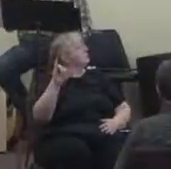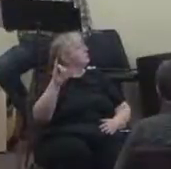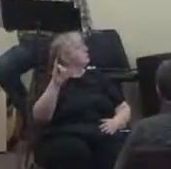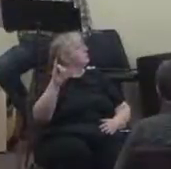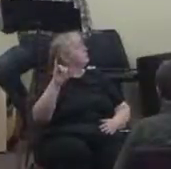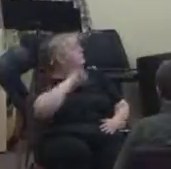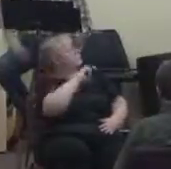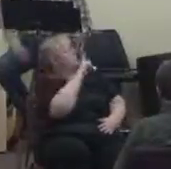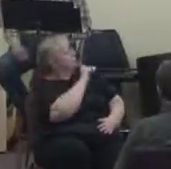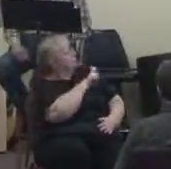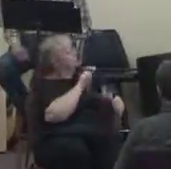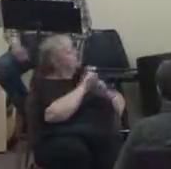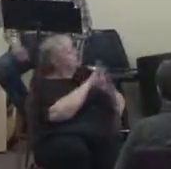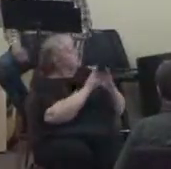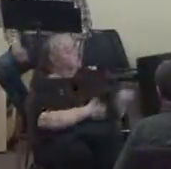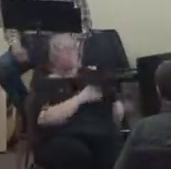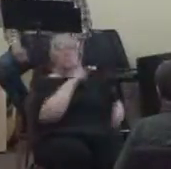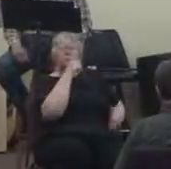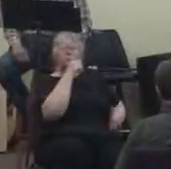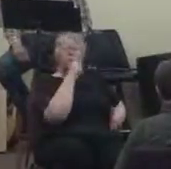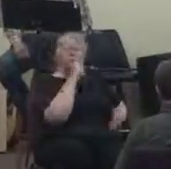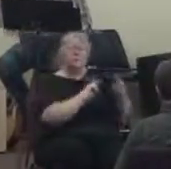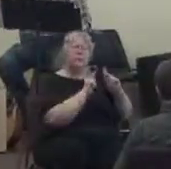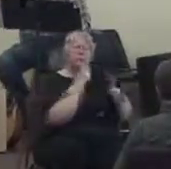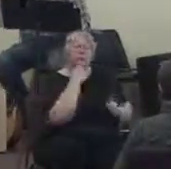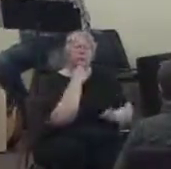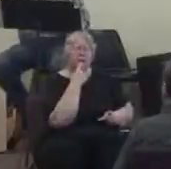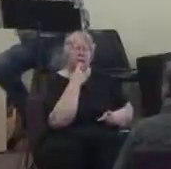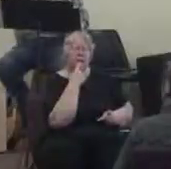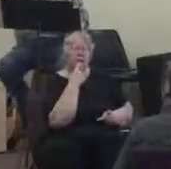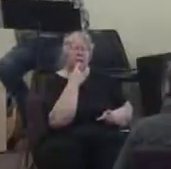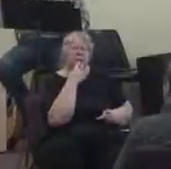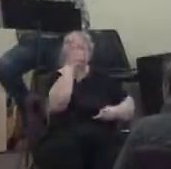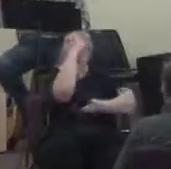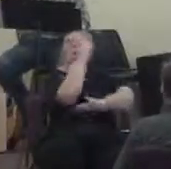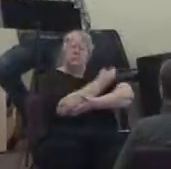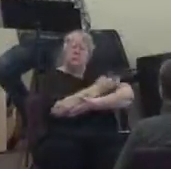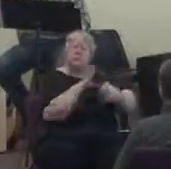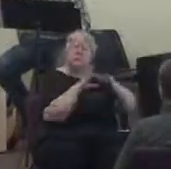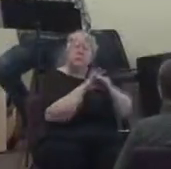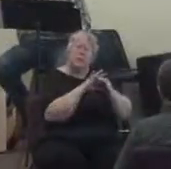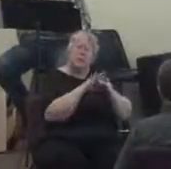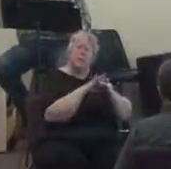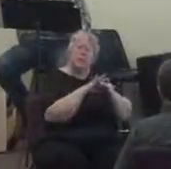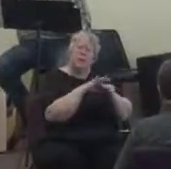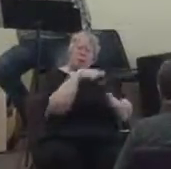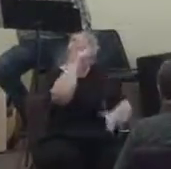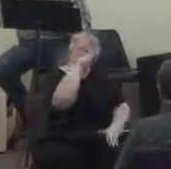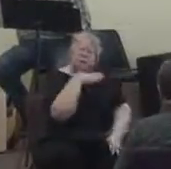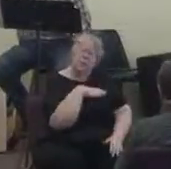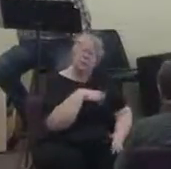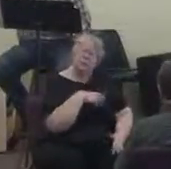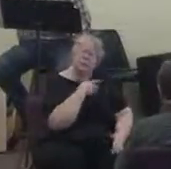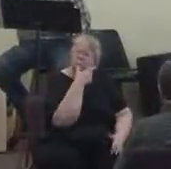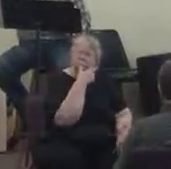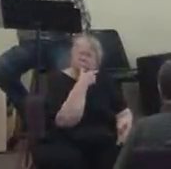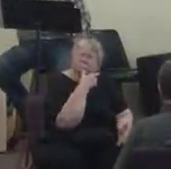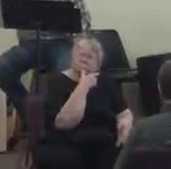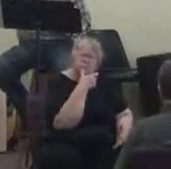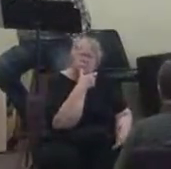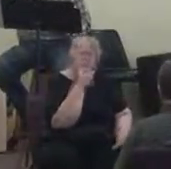say the Son of Man is?" I want to ask you, who do you say the Son of Man is? If somebody asked